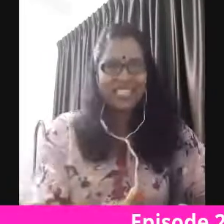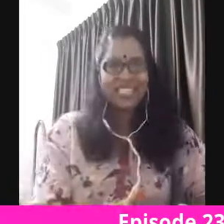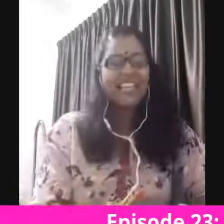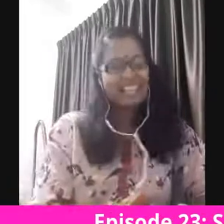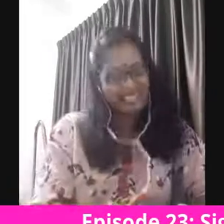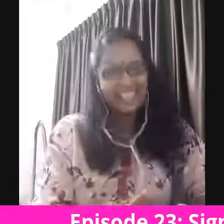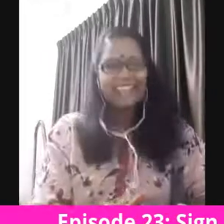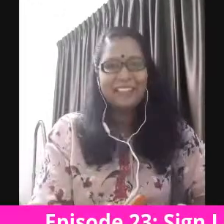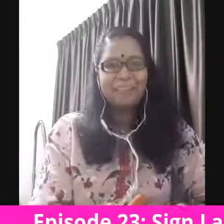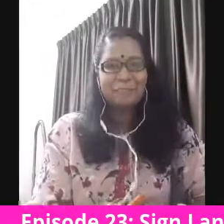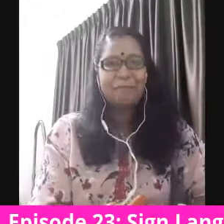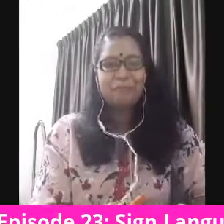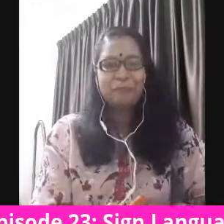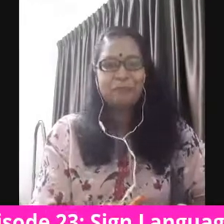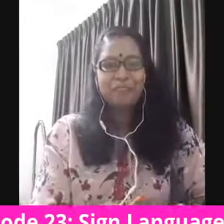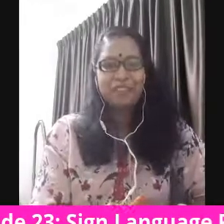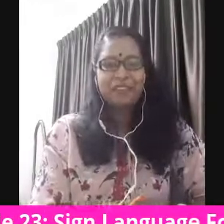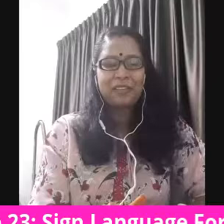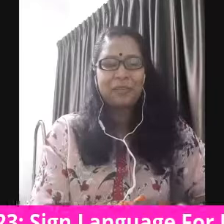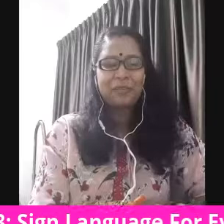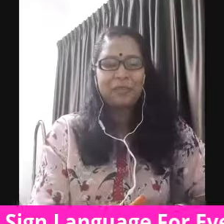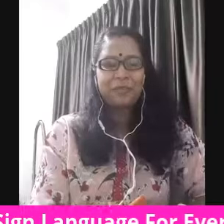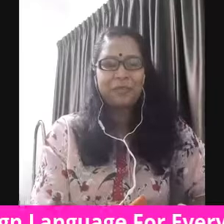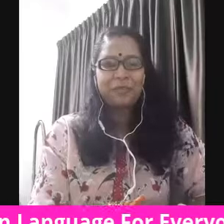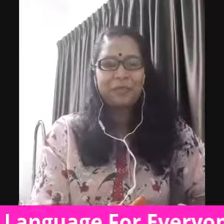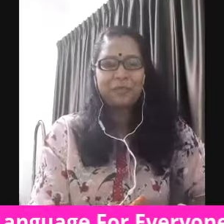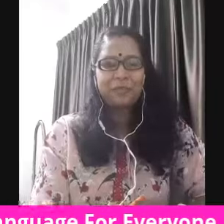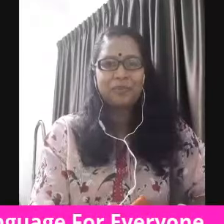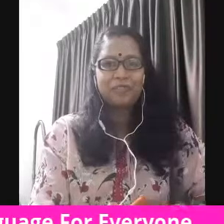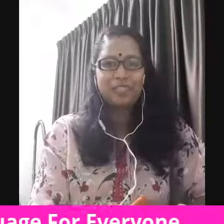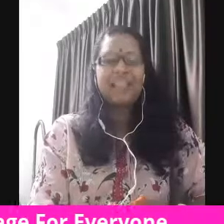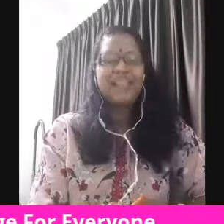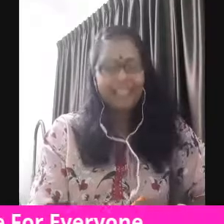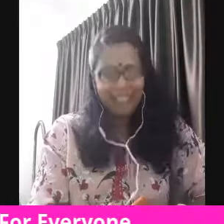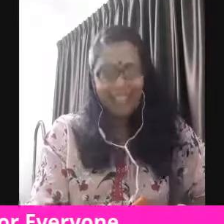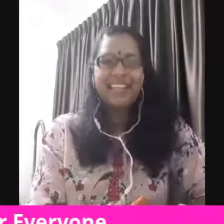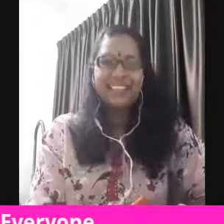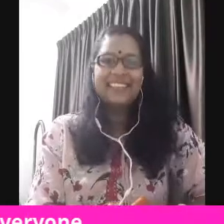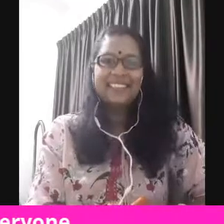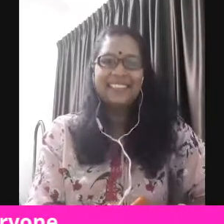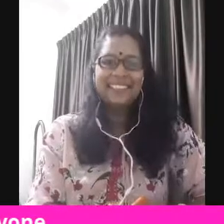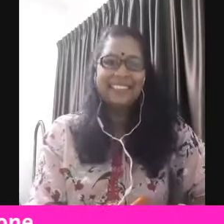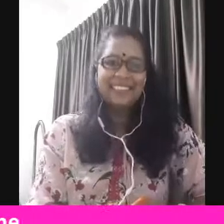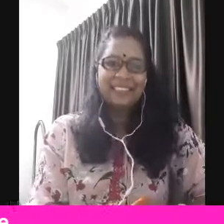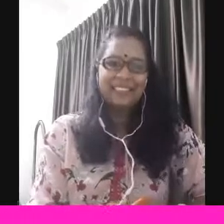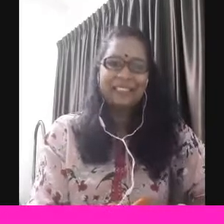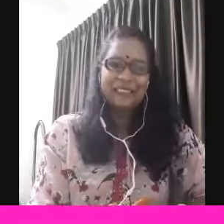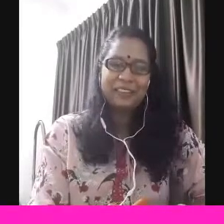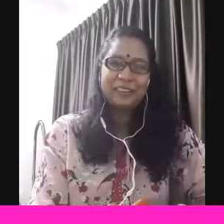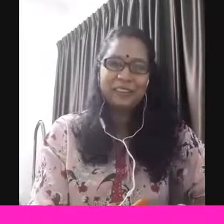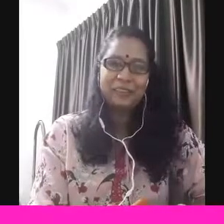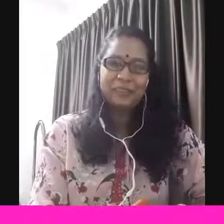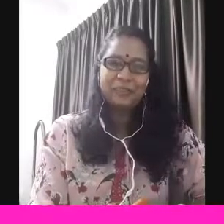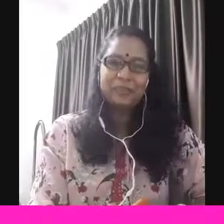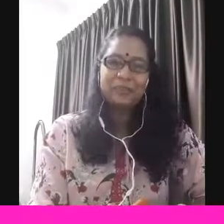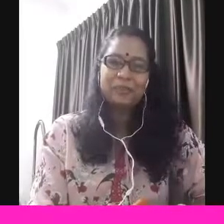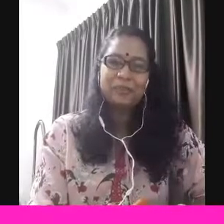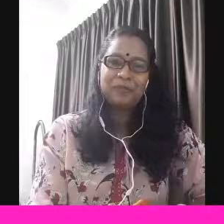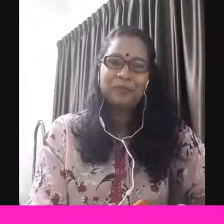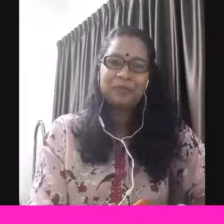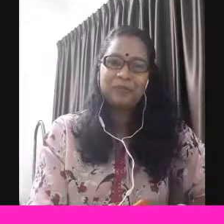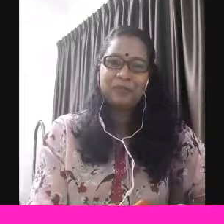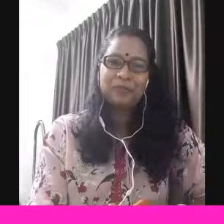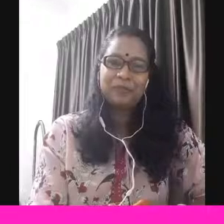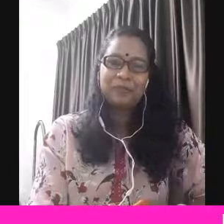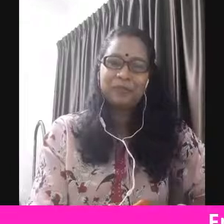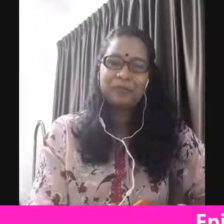Language. Yeah, Uh-huh. Oh, okay. She acted fantastically in the movie, I want to say. yeah. Yeah. I think there's a So, recent so movie basically, called